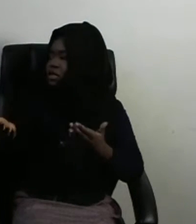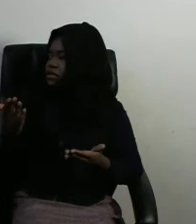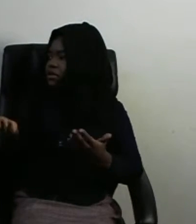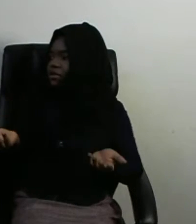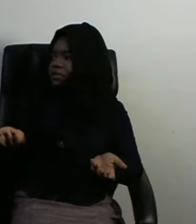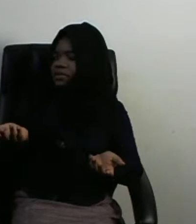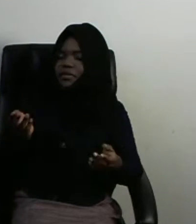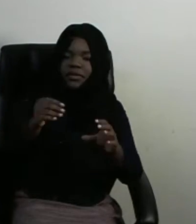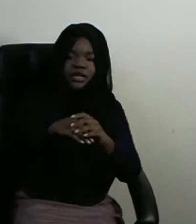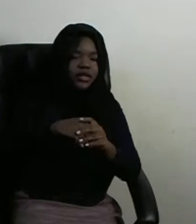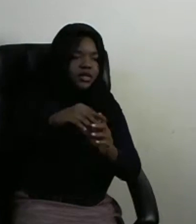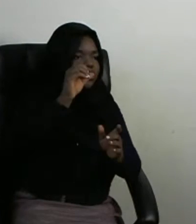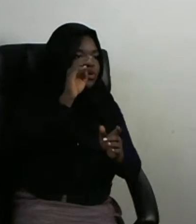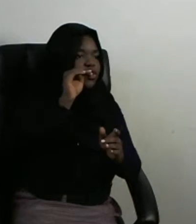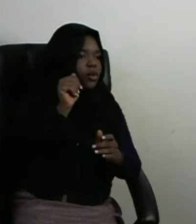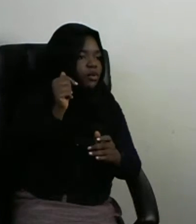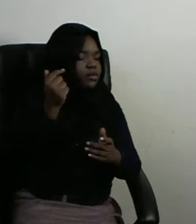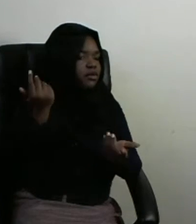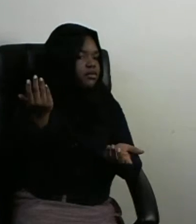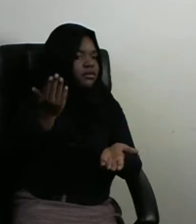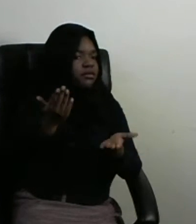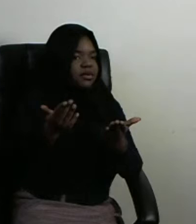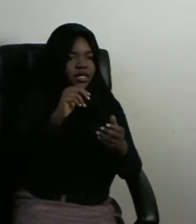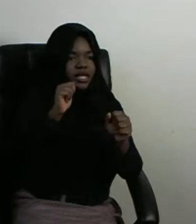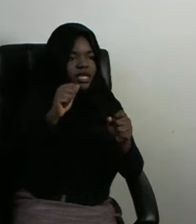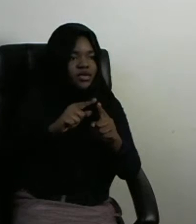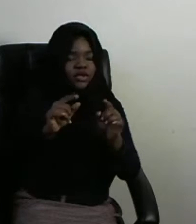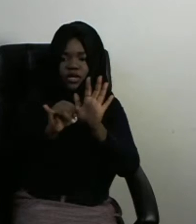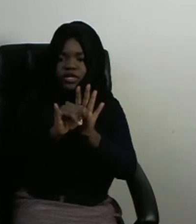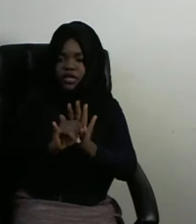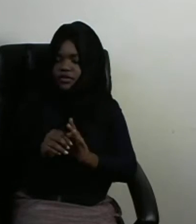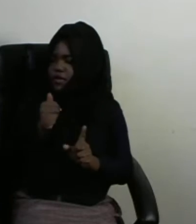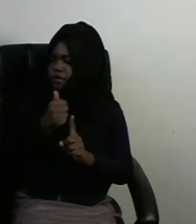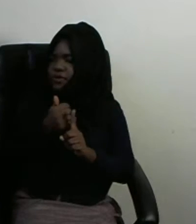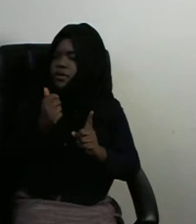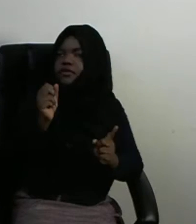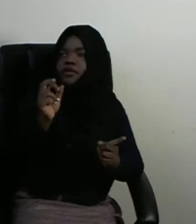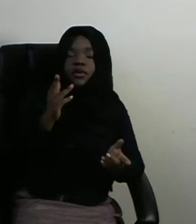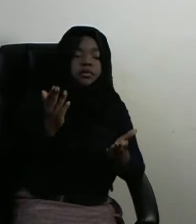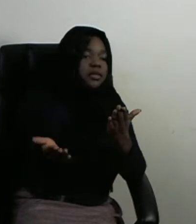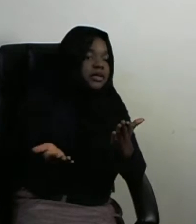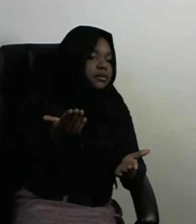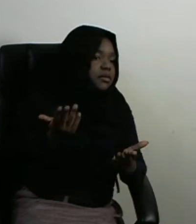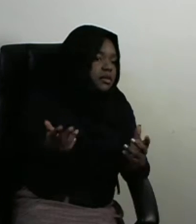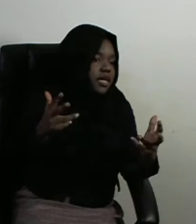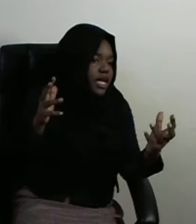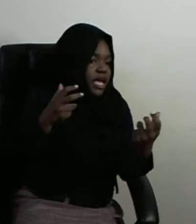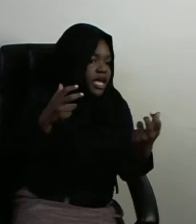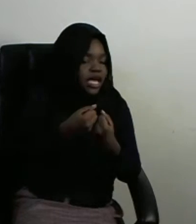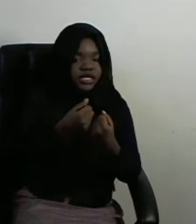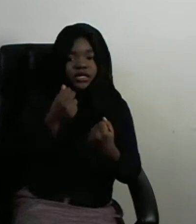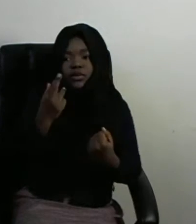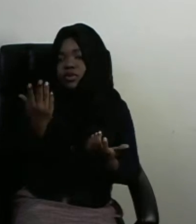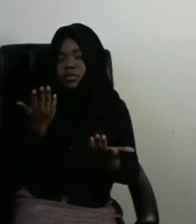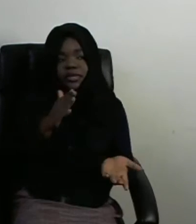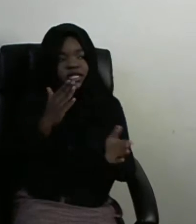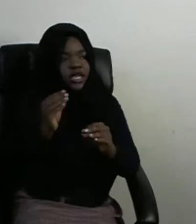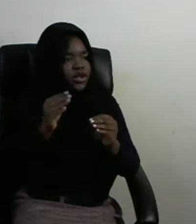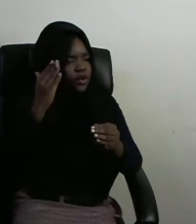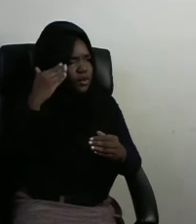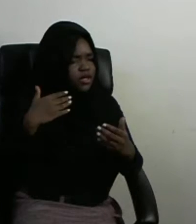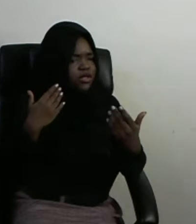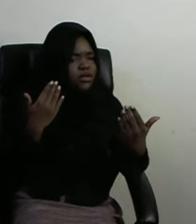been in a coma in a hospital, and he's not able to identify himself. He might have been in an accident. He might have been dead.